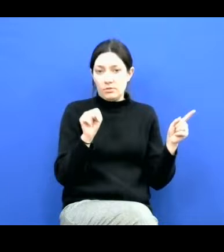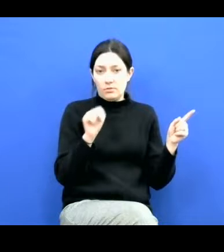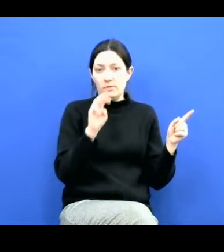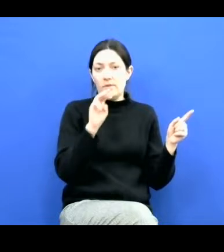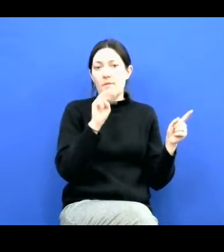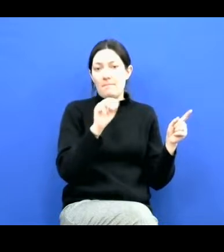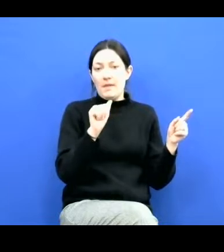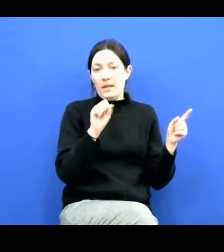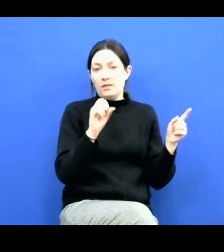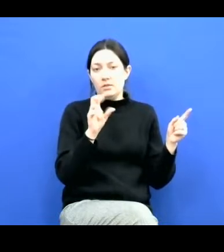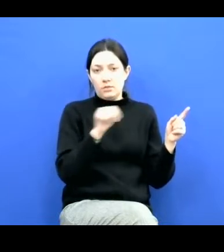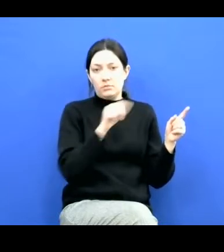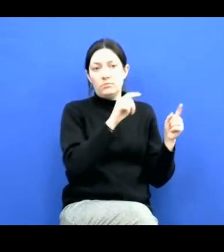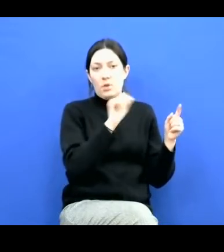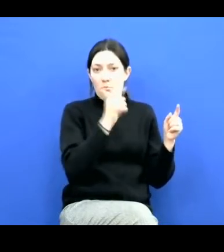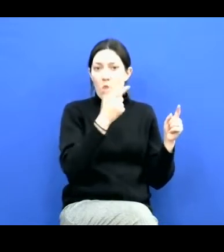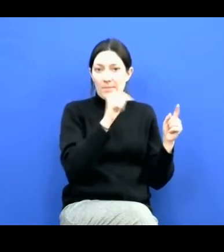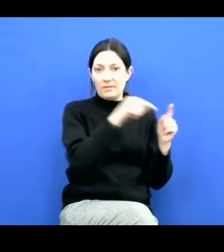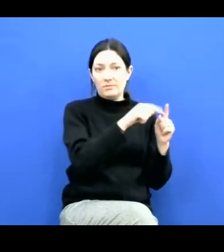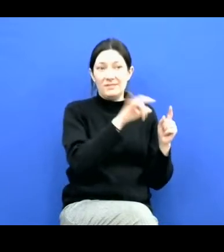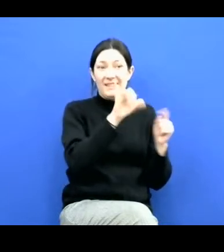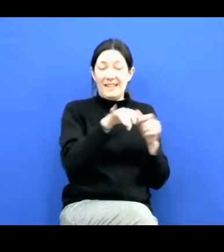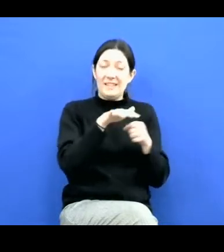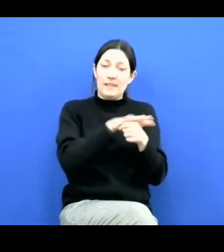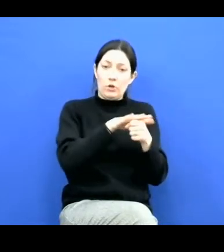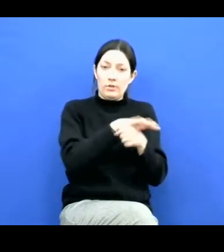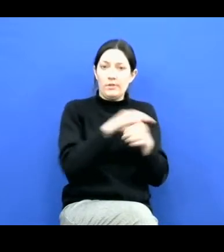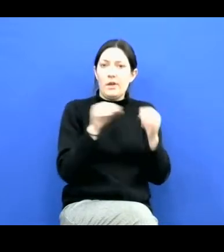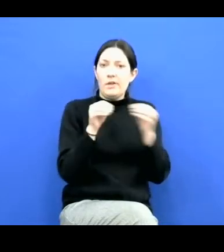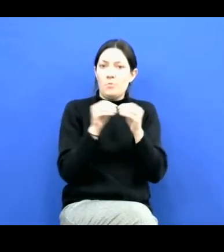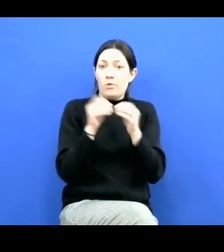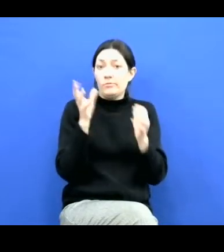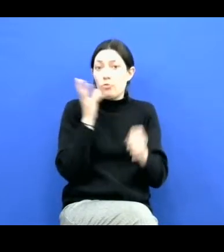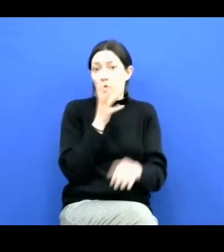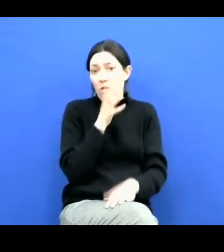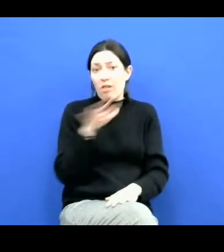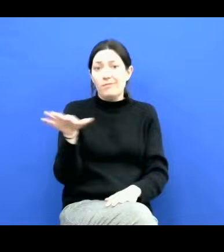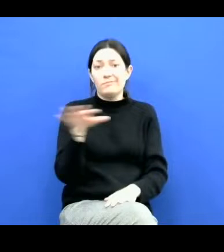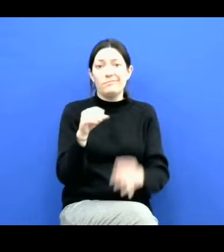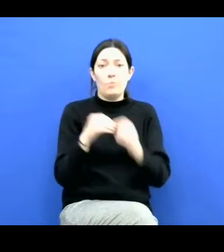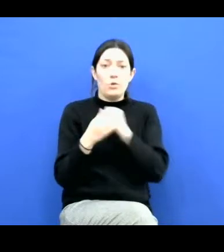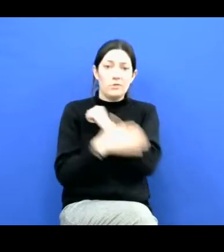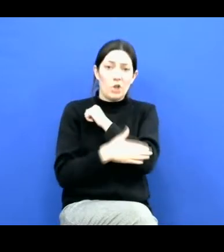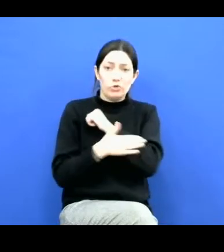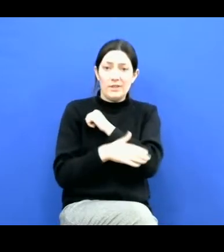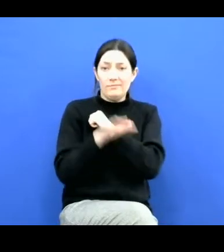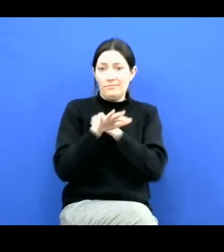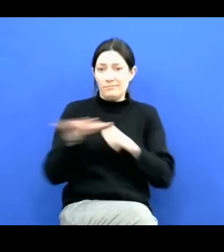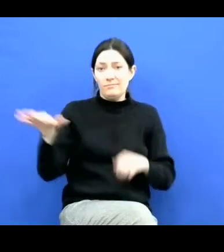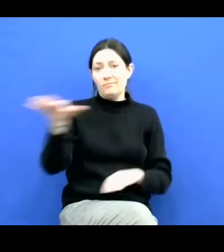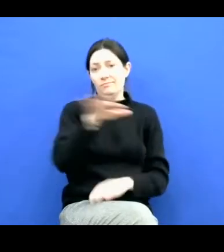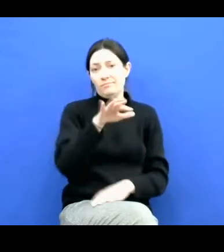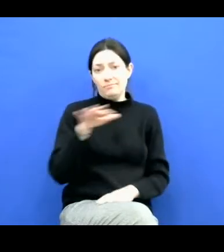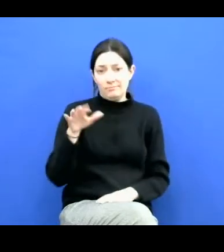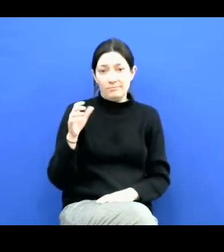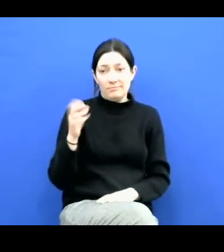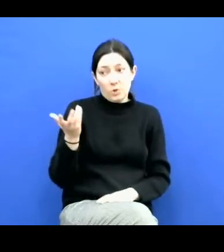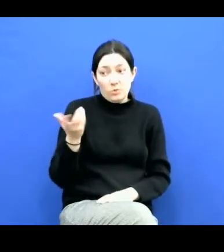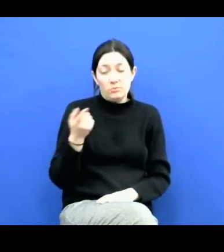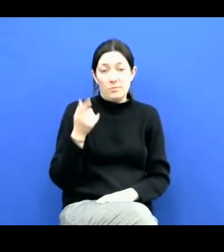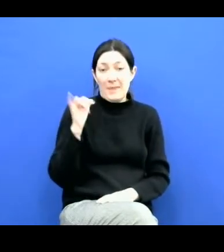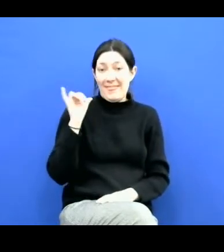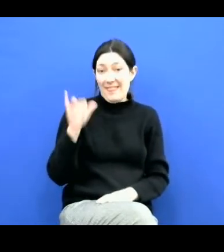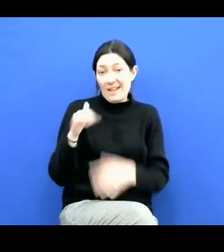in more agrarian settings, more open settings. So you're gonna see in these